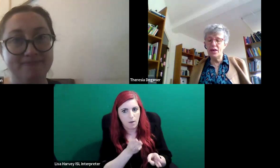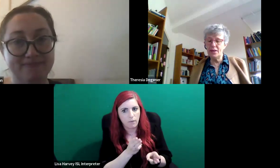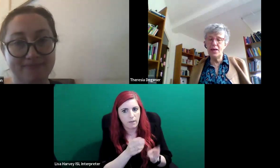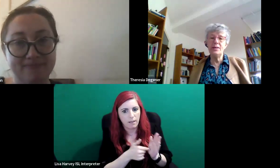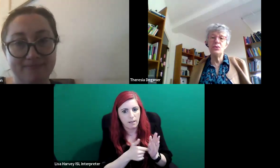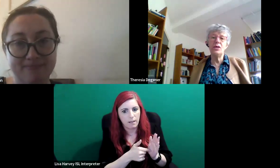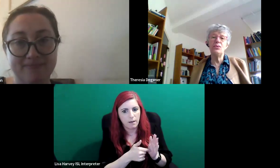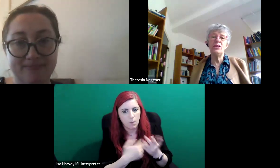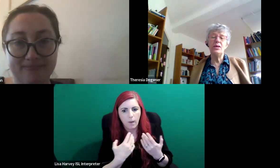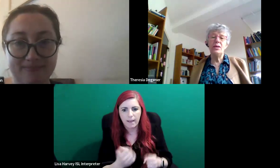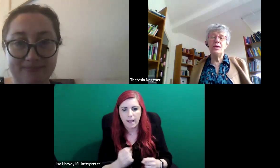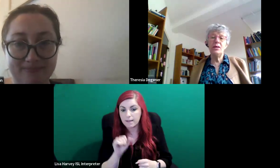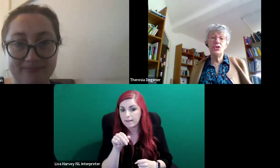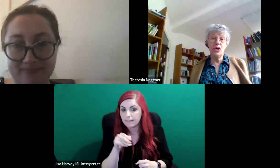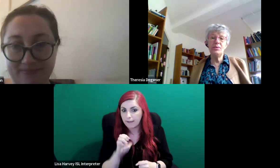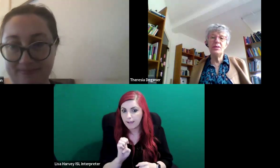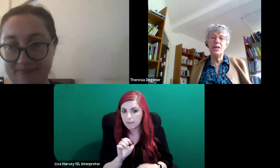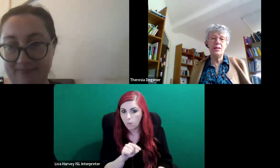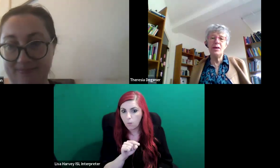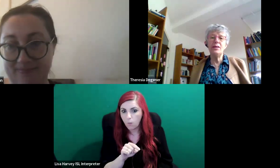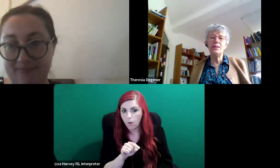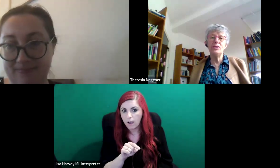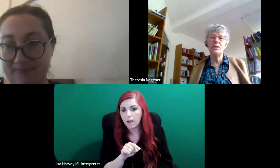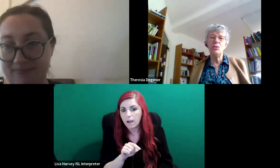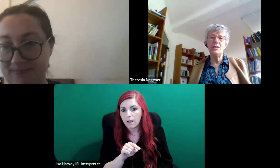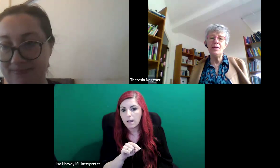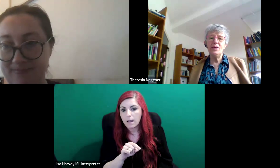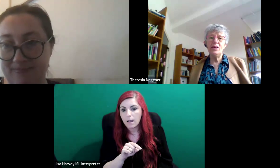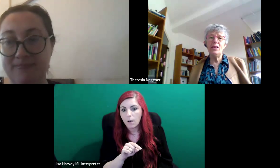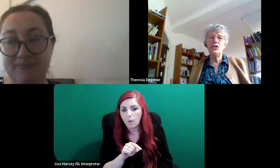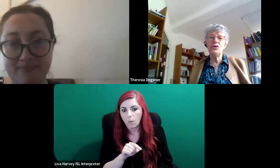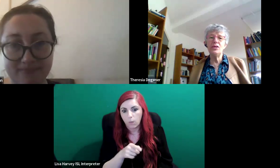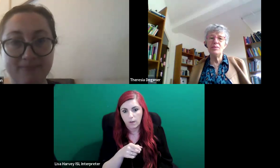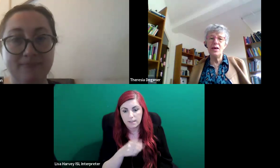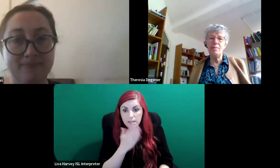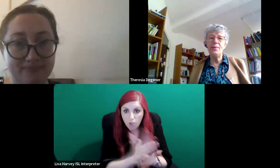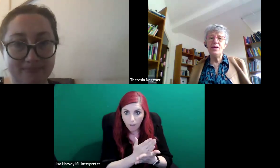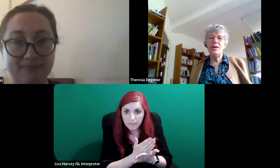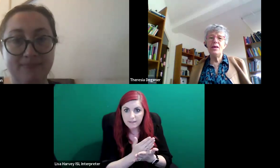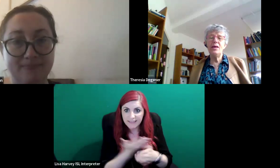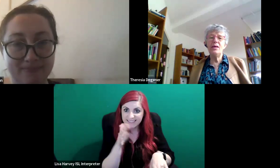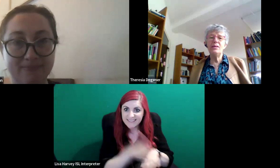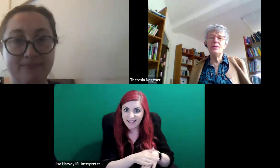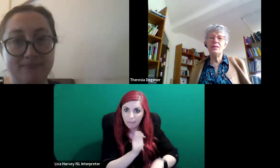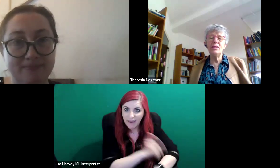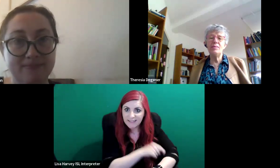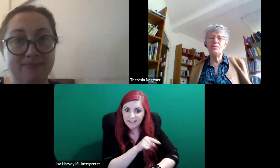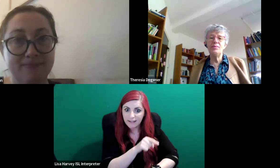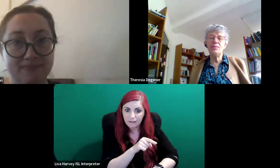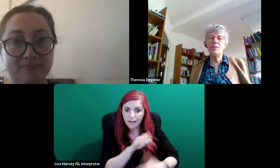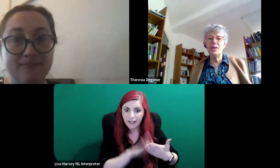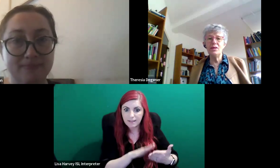have had a case where we stopped a death penalty on someone, at least for some time.